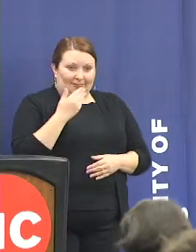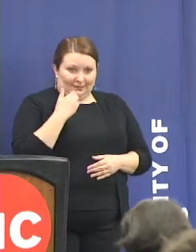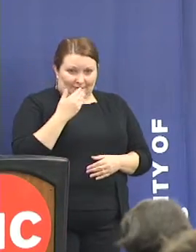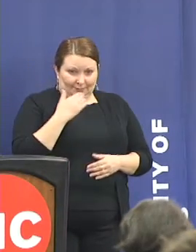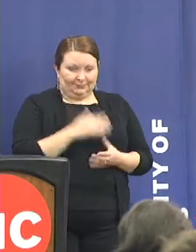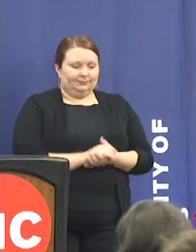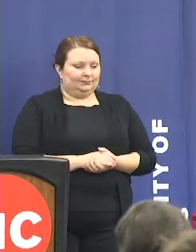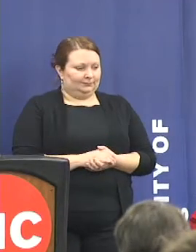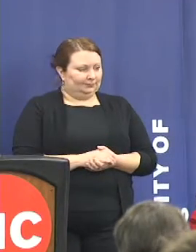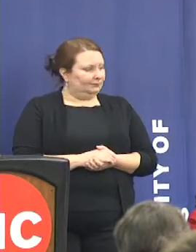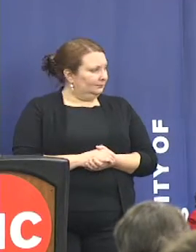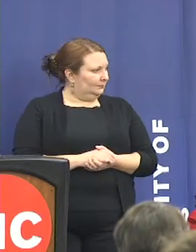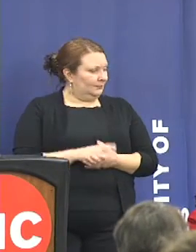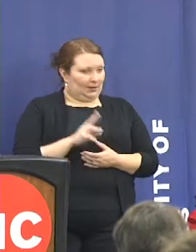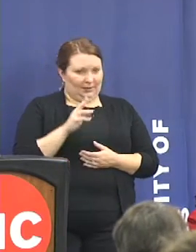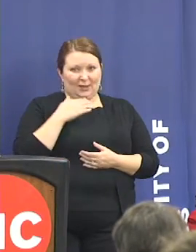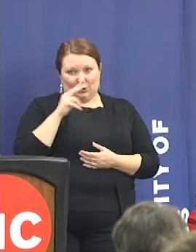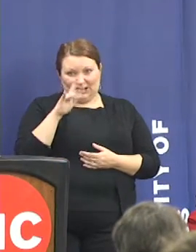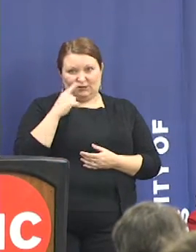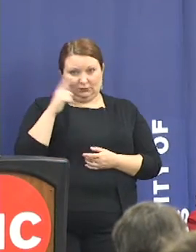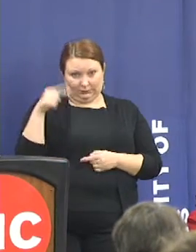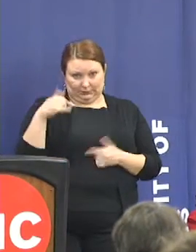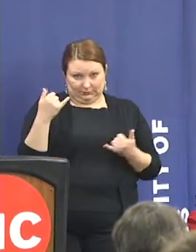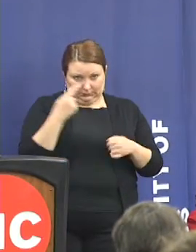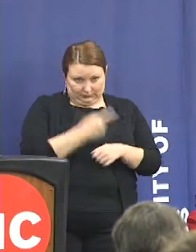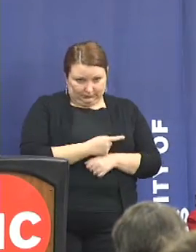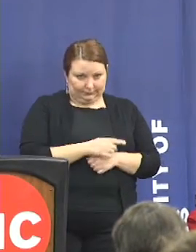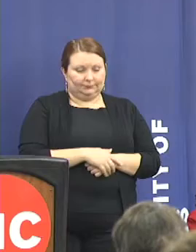Thank you, Nancy, for being here. And